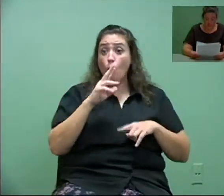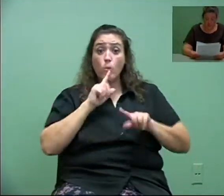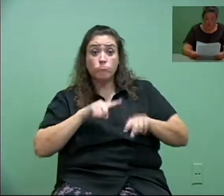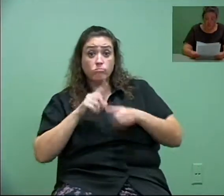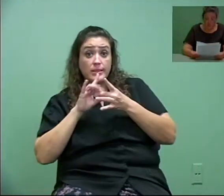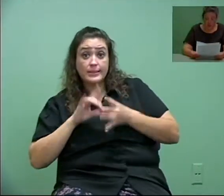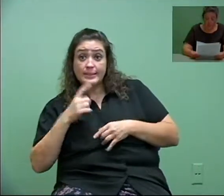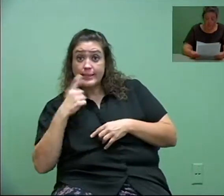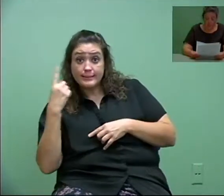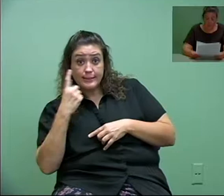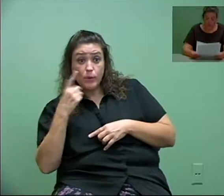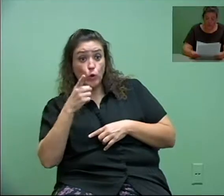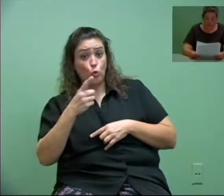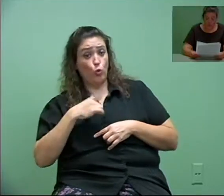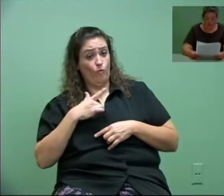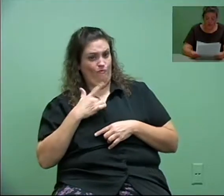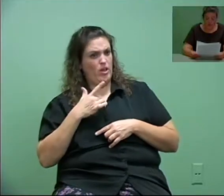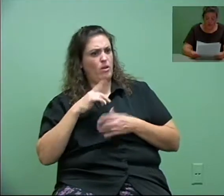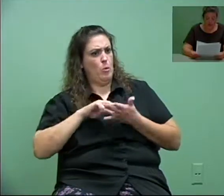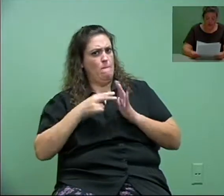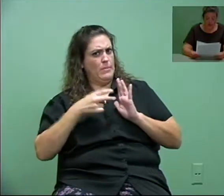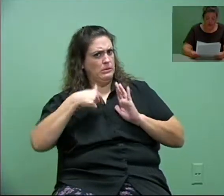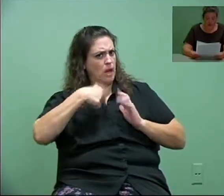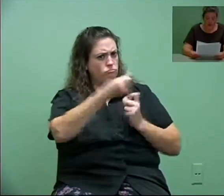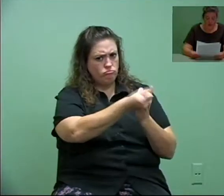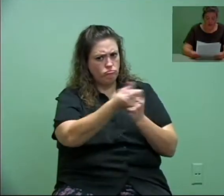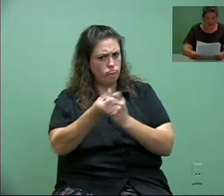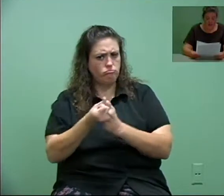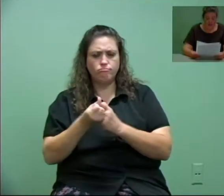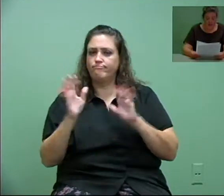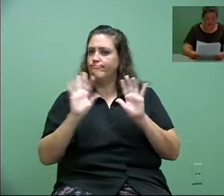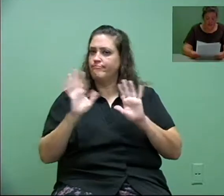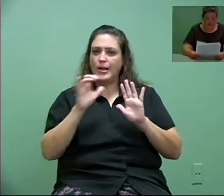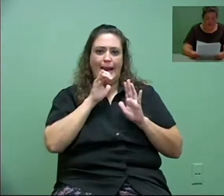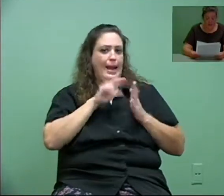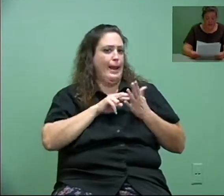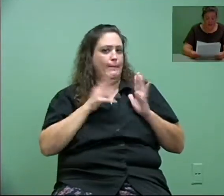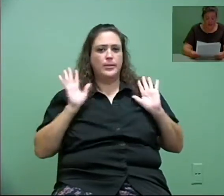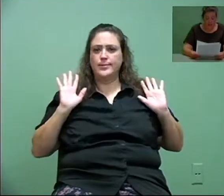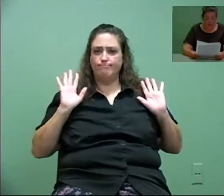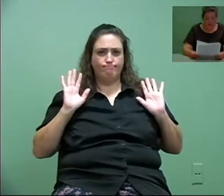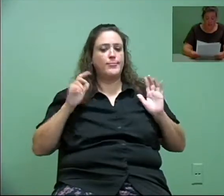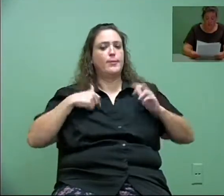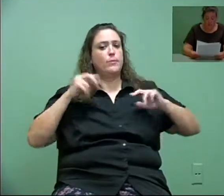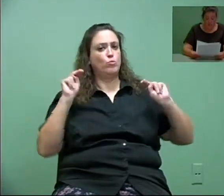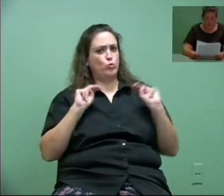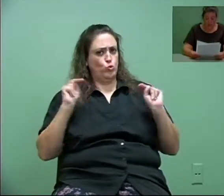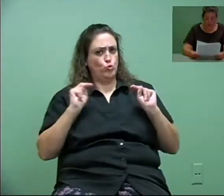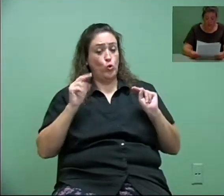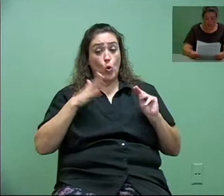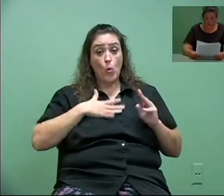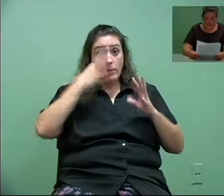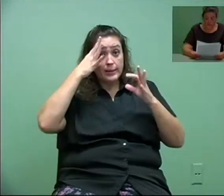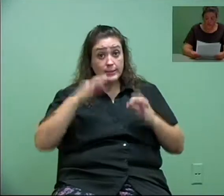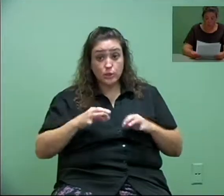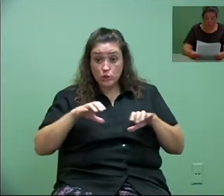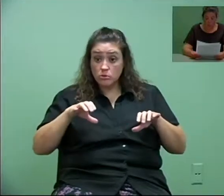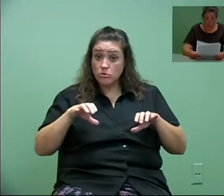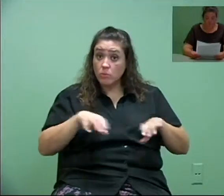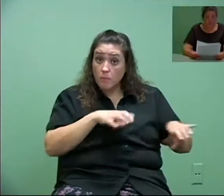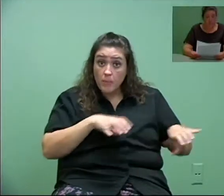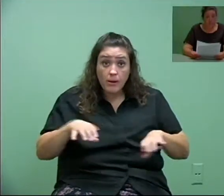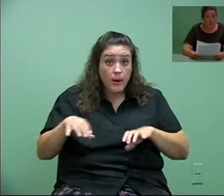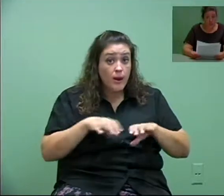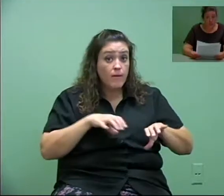intention. Do not interpret anything I have done as indicating that I have any particular view of the